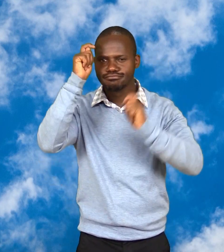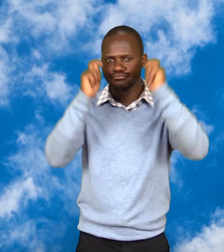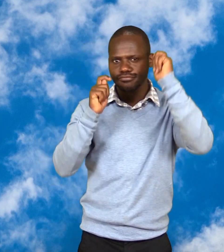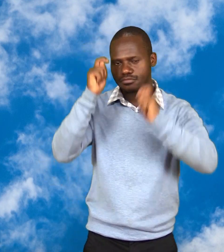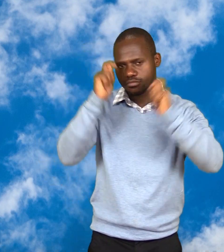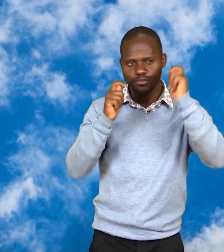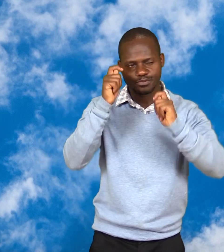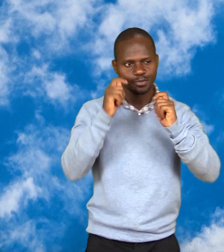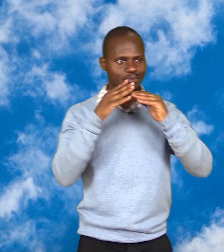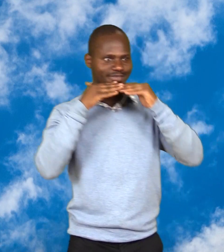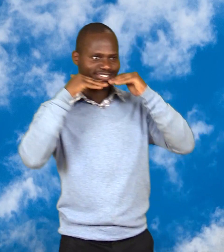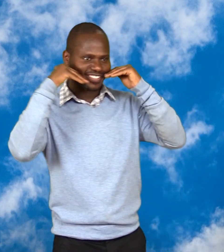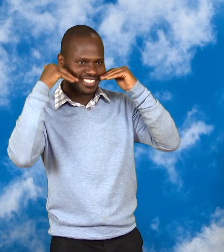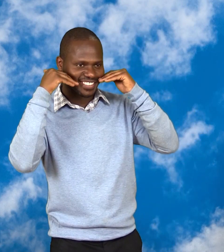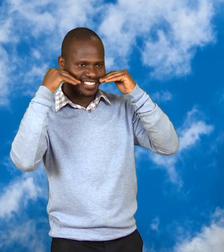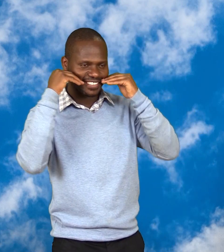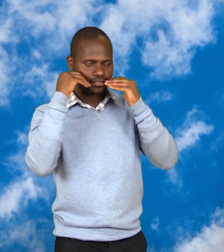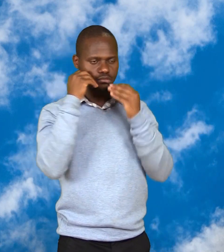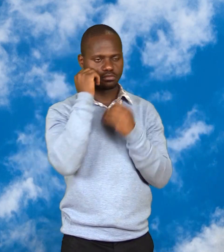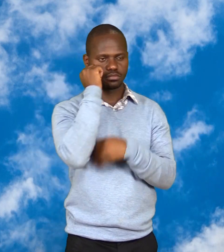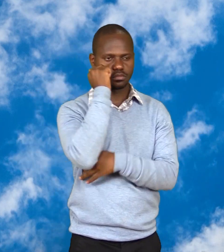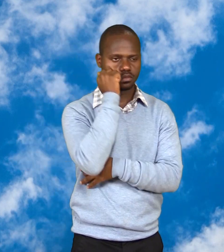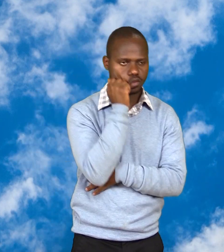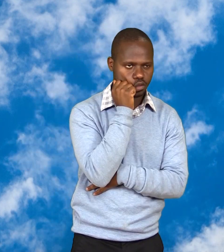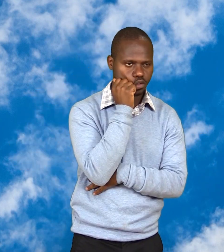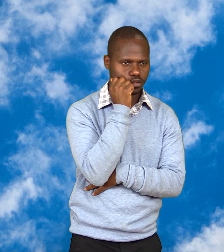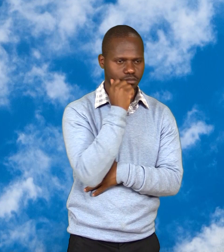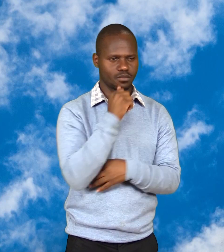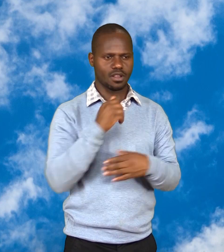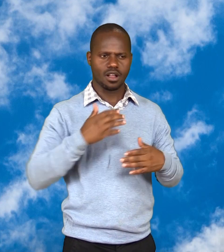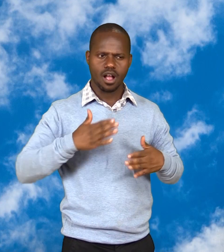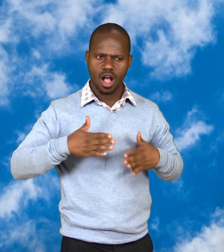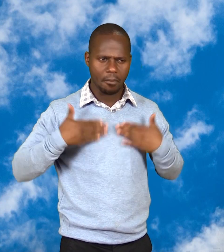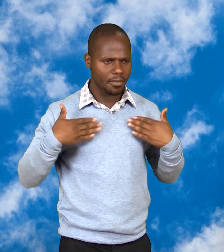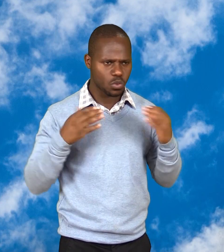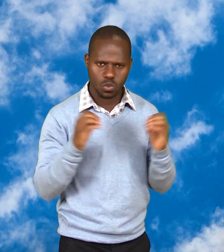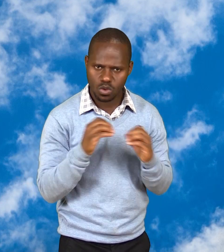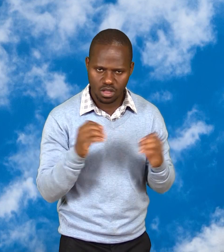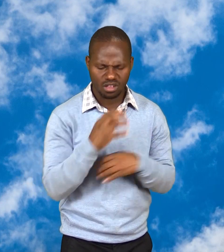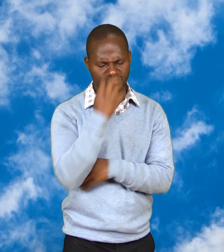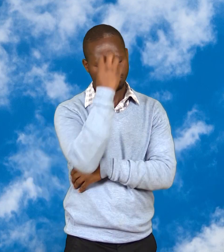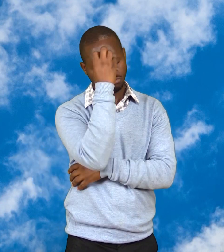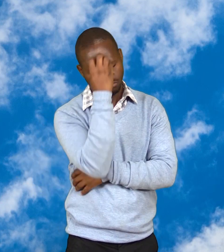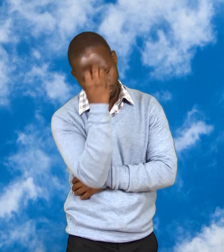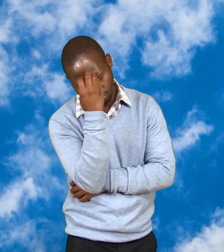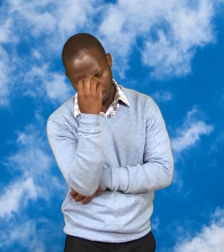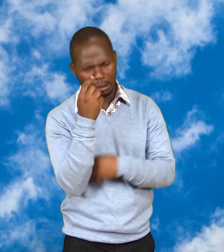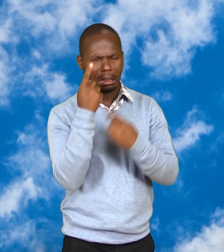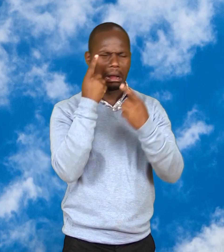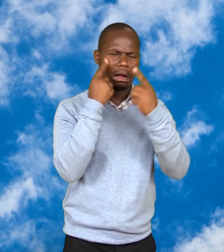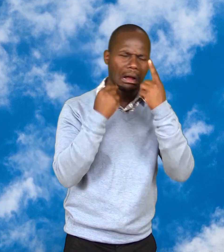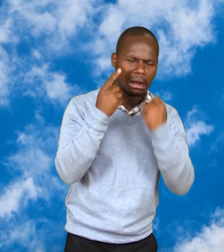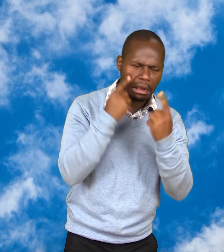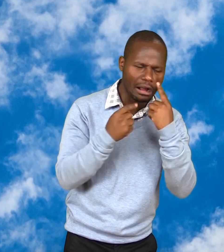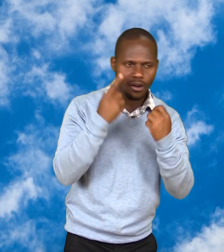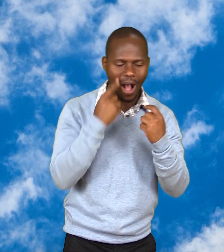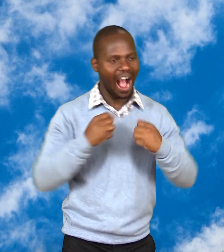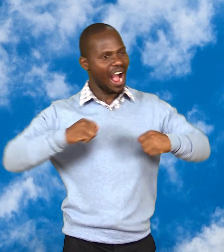The other one is facial expression. When you're happy, you're sad, or maybe you're angry, let's say maybe you're